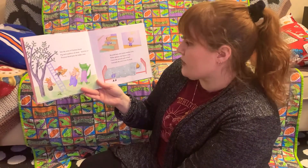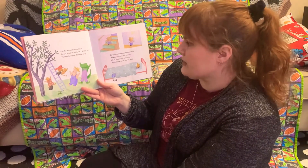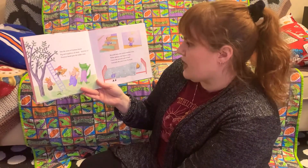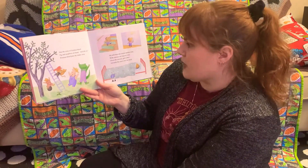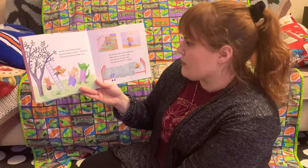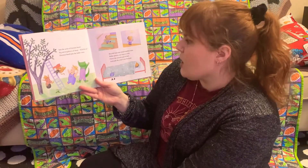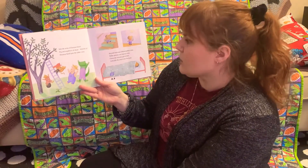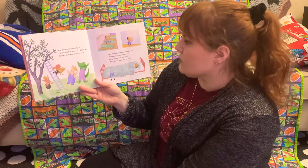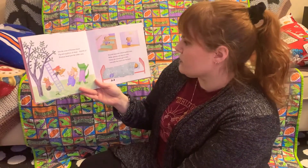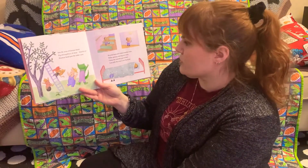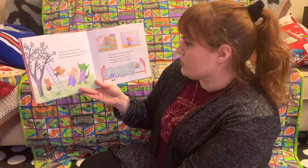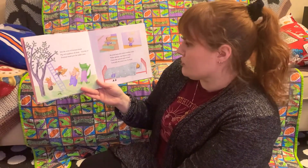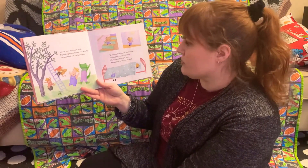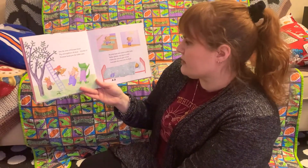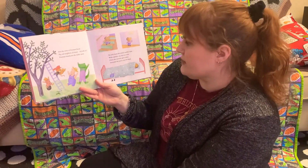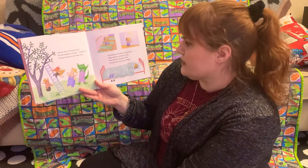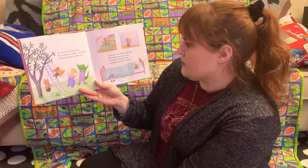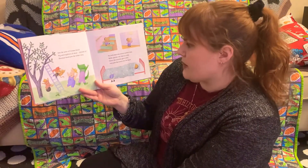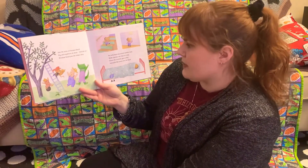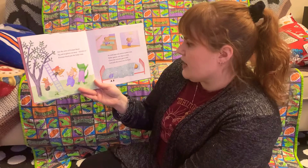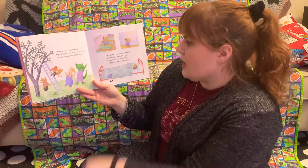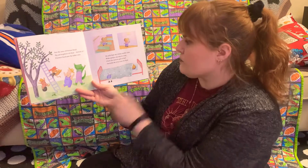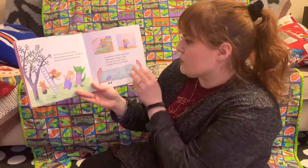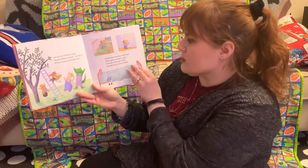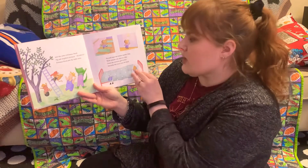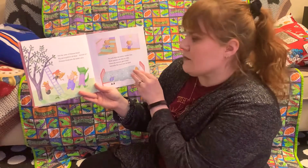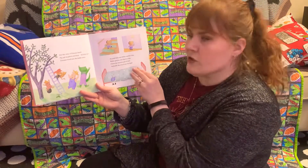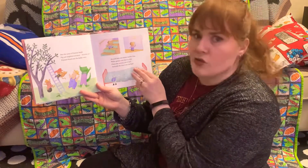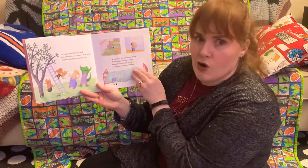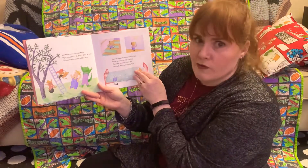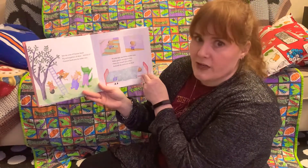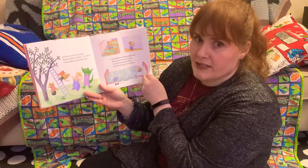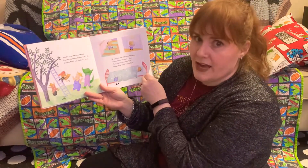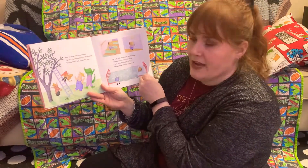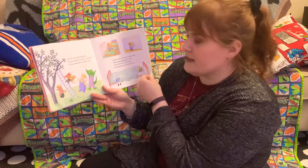time, closes the curtains, gets into bed, and pulls the covers over his head.